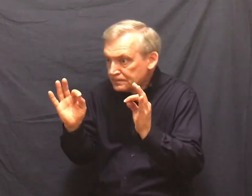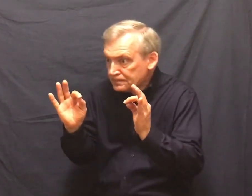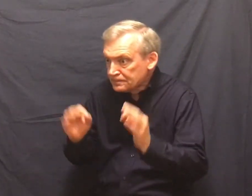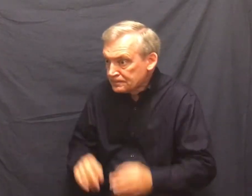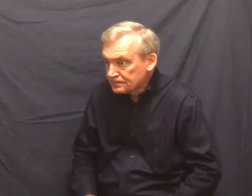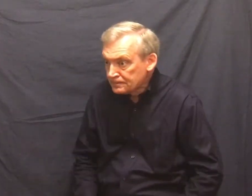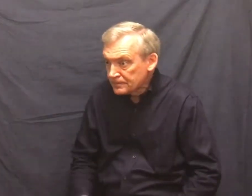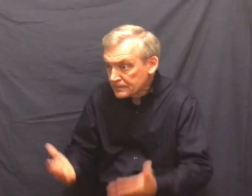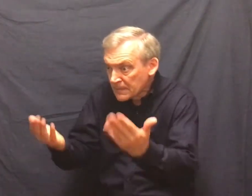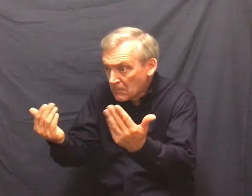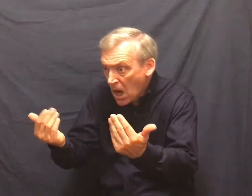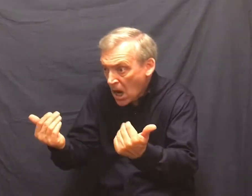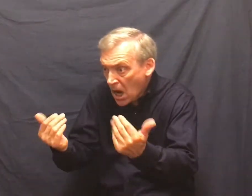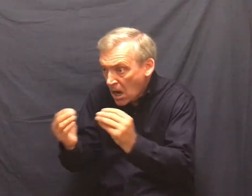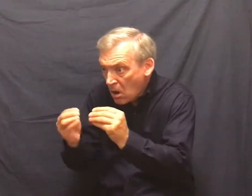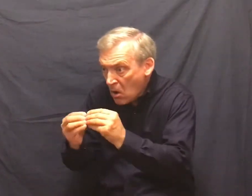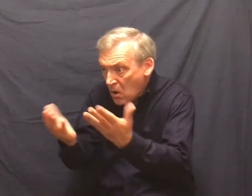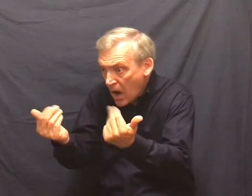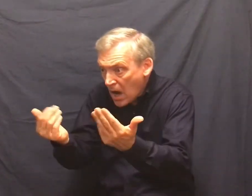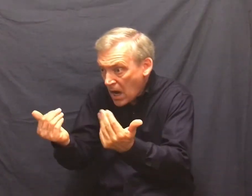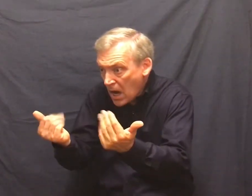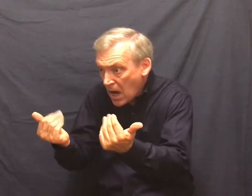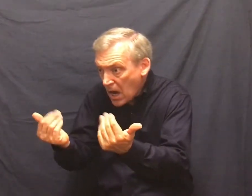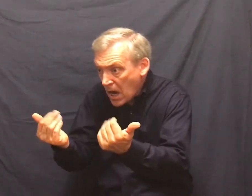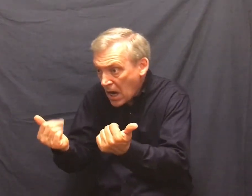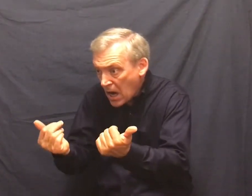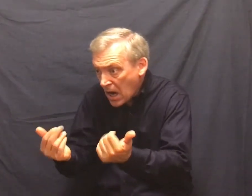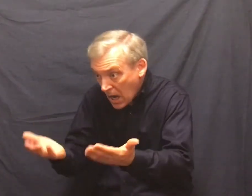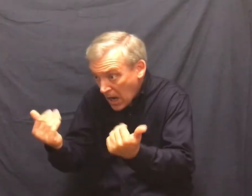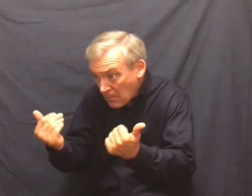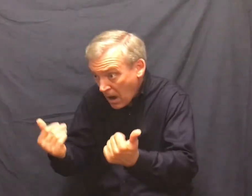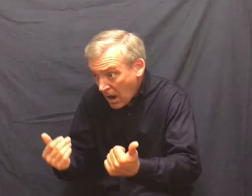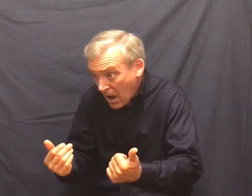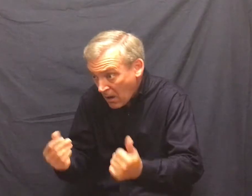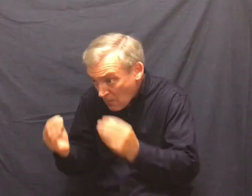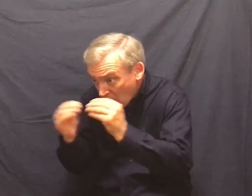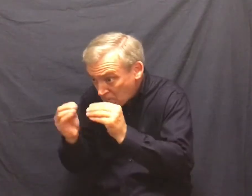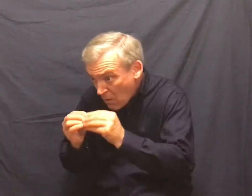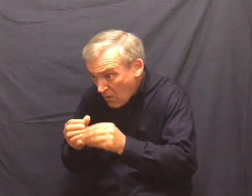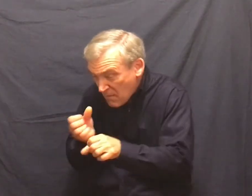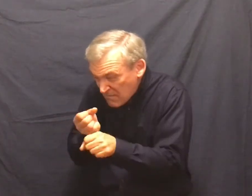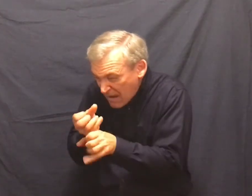Go on, George. Ain't you gonna give me no more heck?